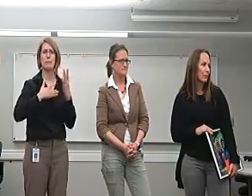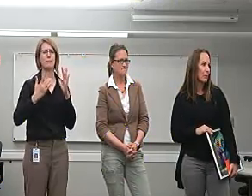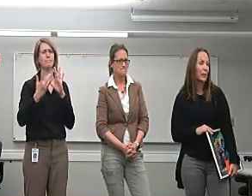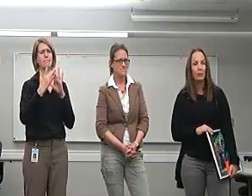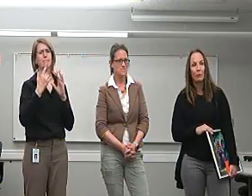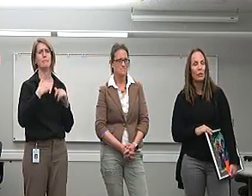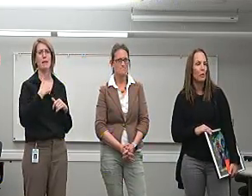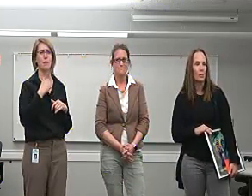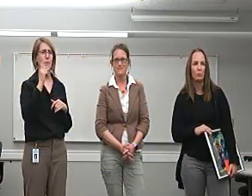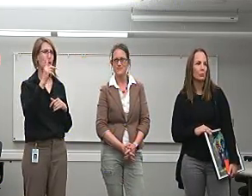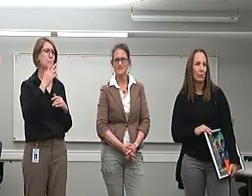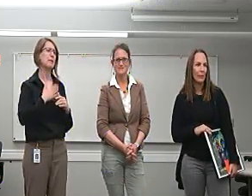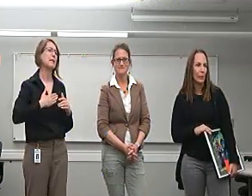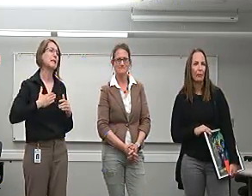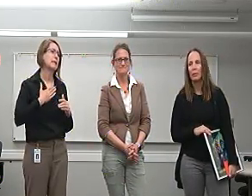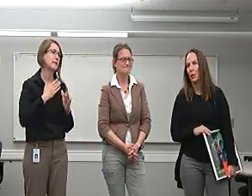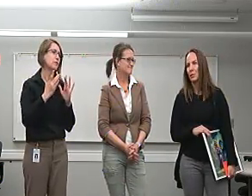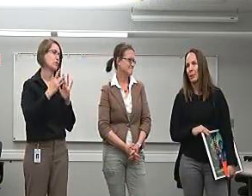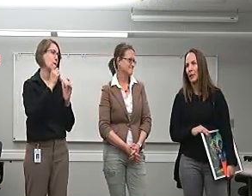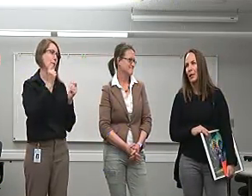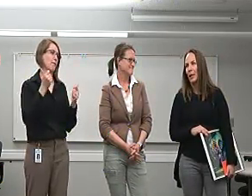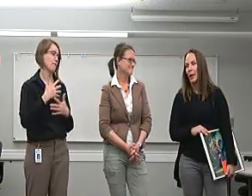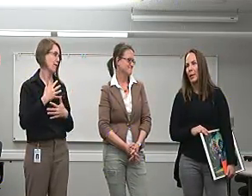don't be afraid, reach out to me.